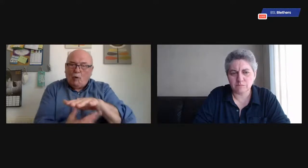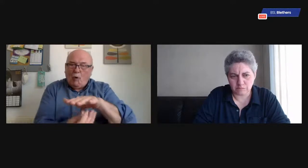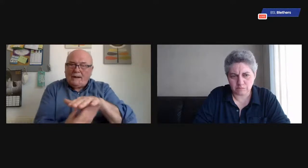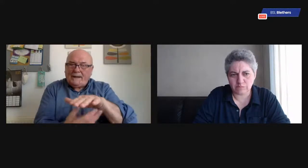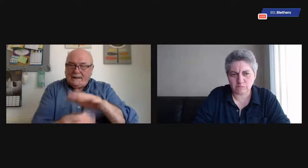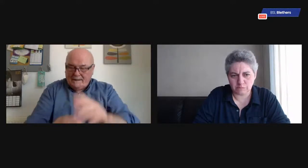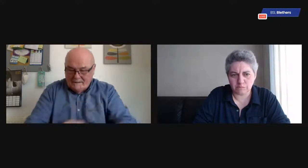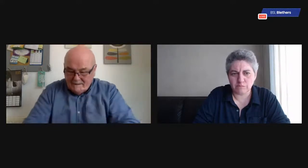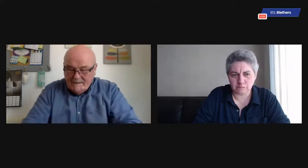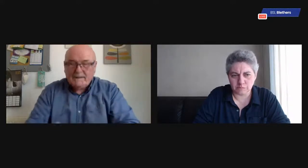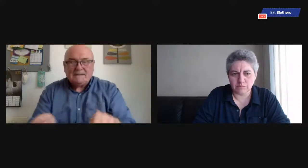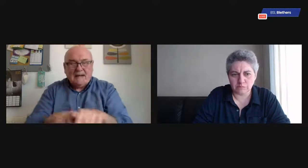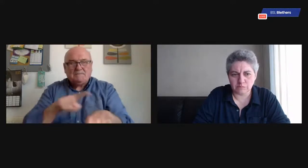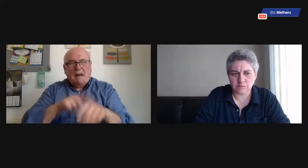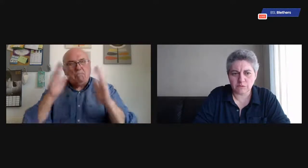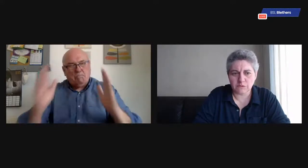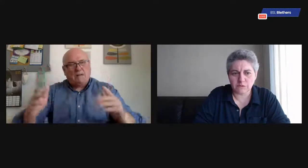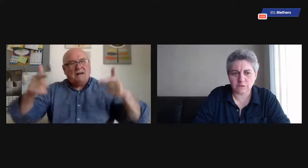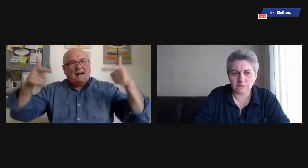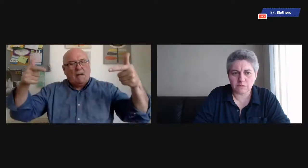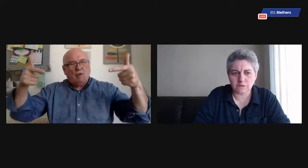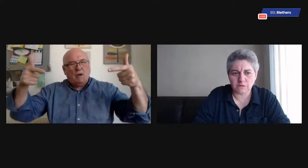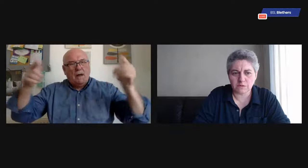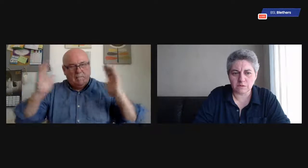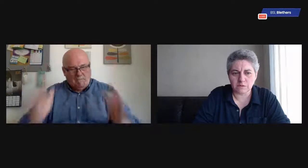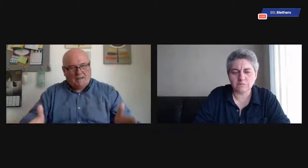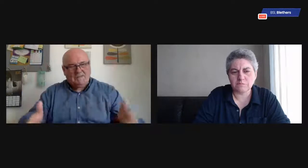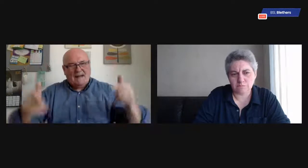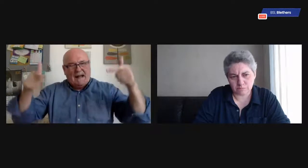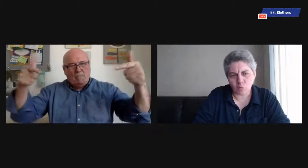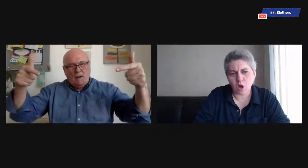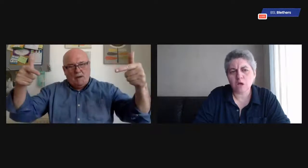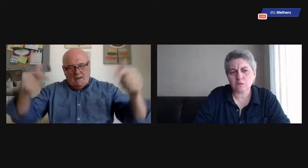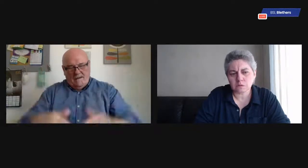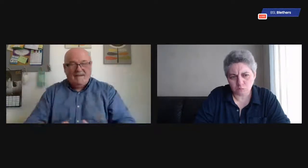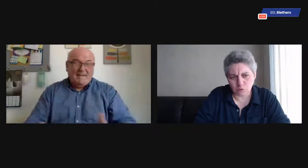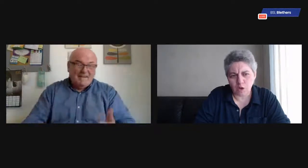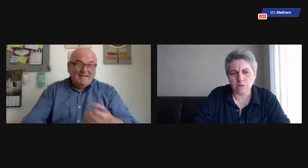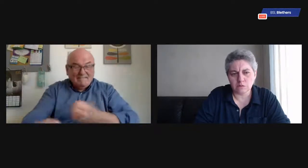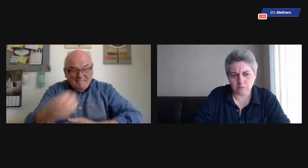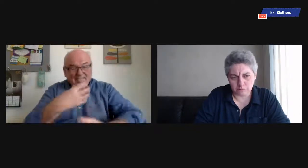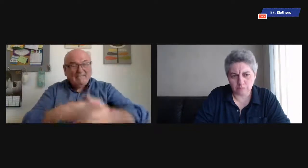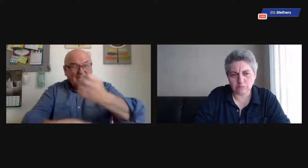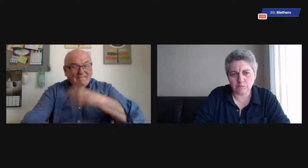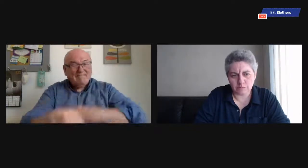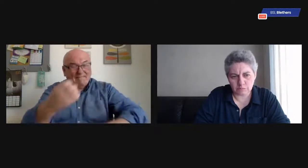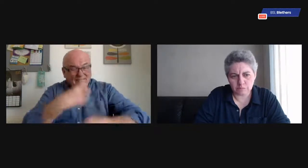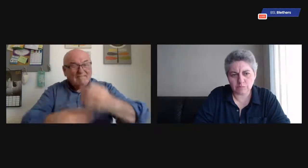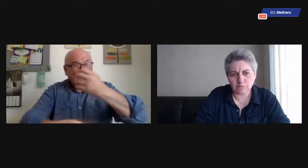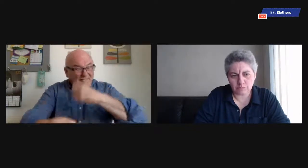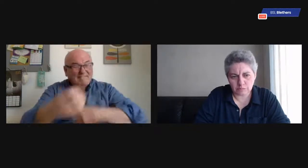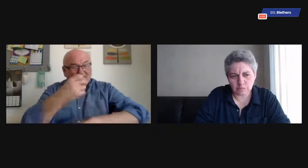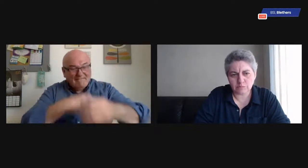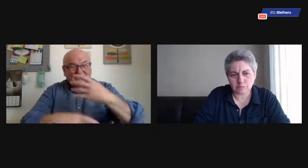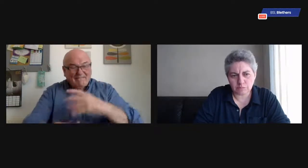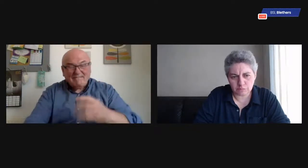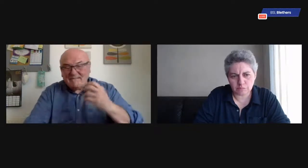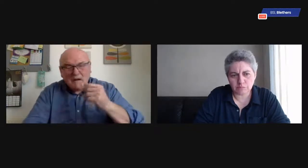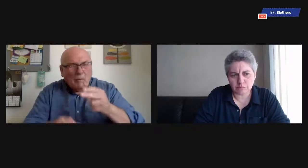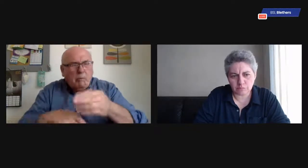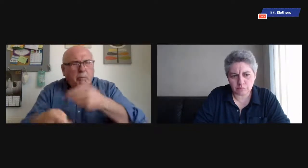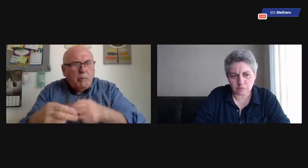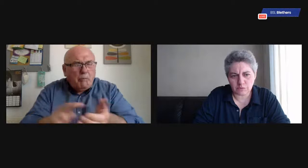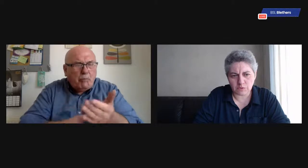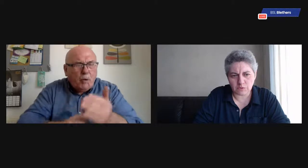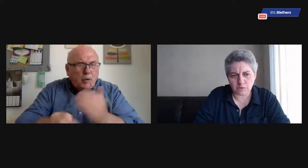there. There will be a recording tape for the police, and we'll have cameras there. Cameras are a necessity too,